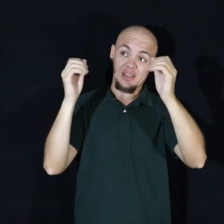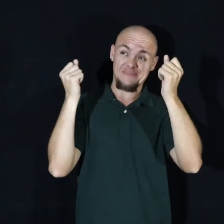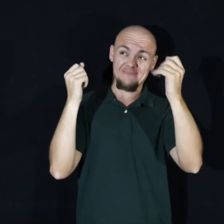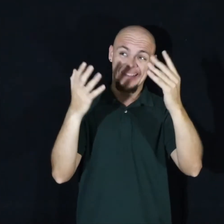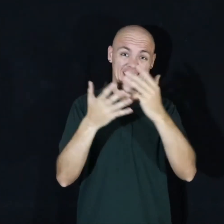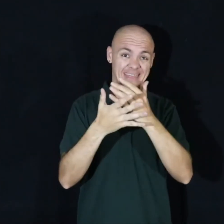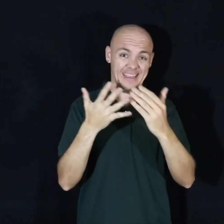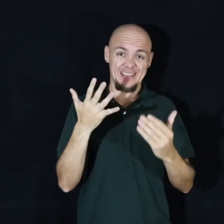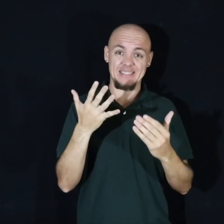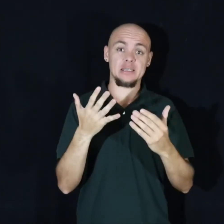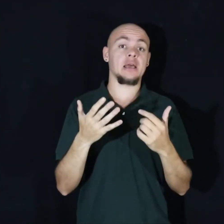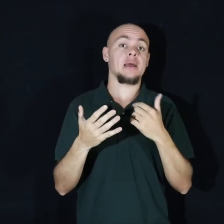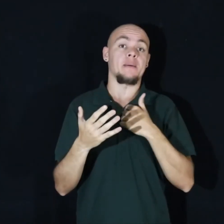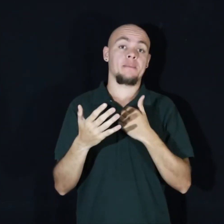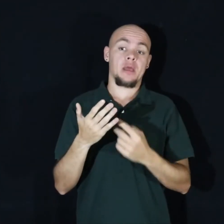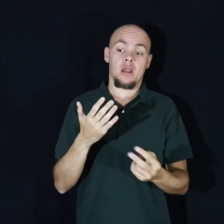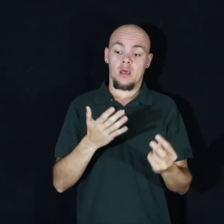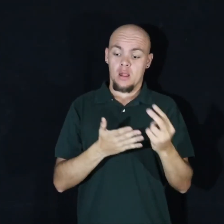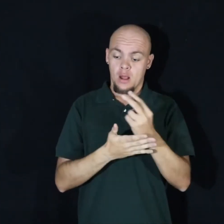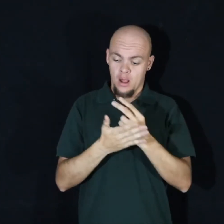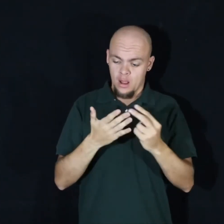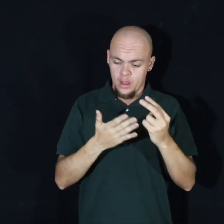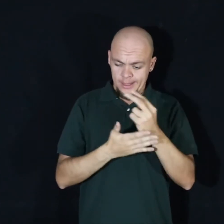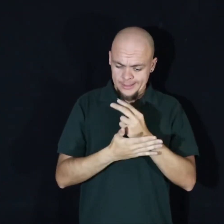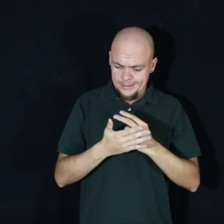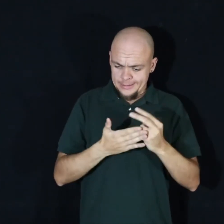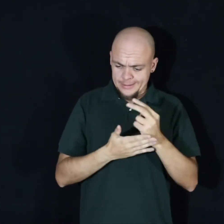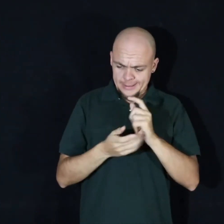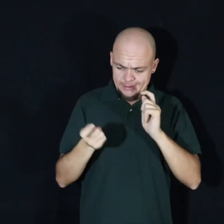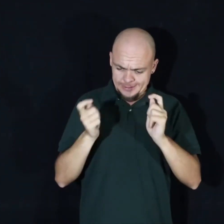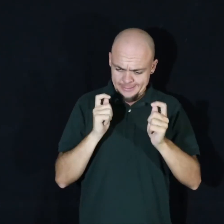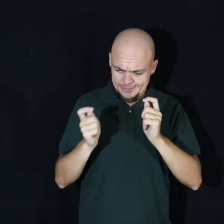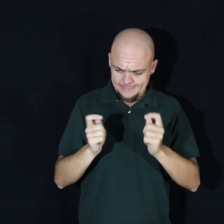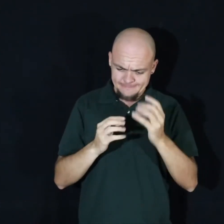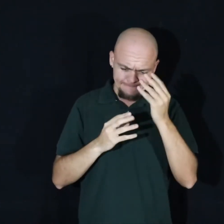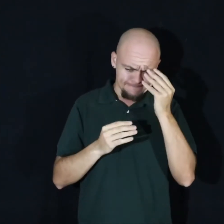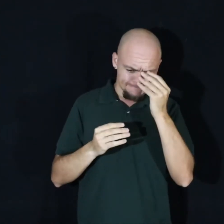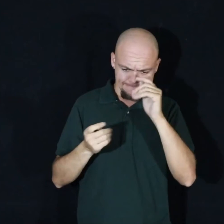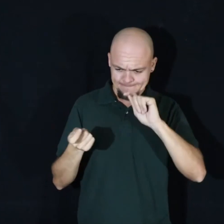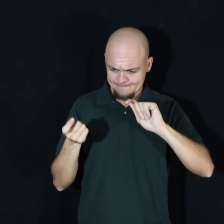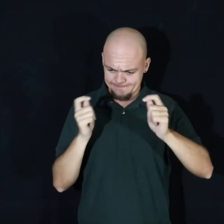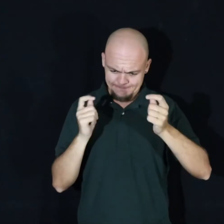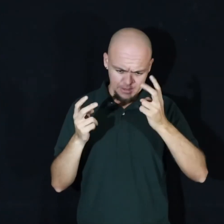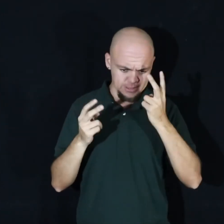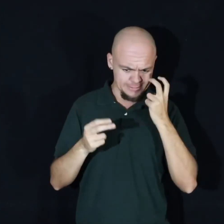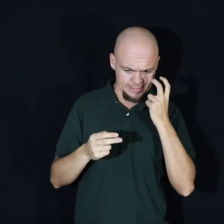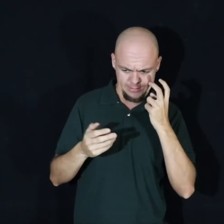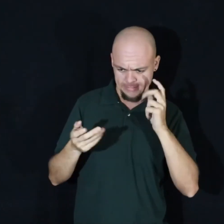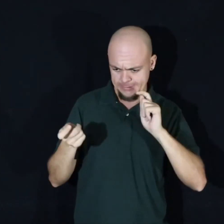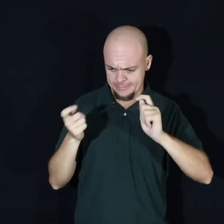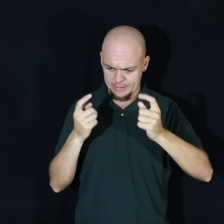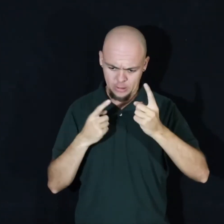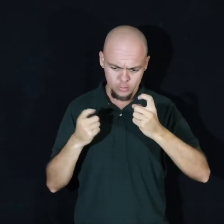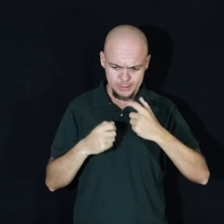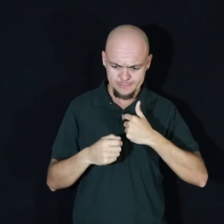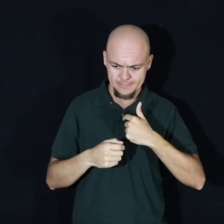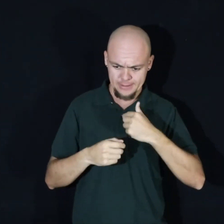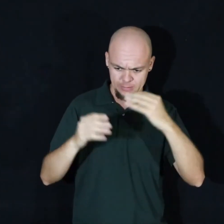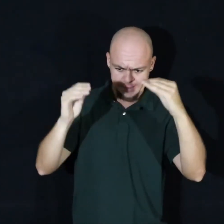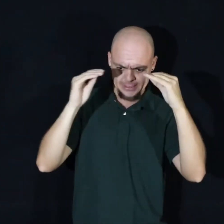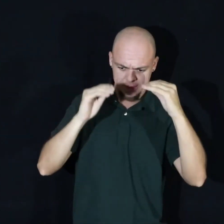church, I grew up in the church, I was taught certain things. And for me to go back and to change those things, to reconsider,